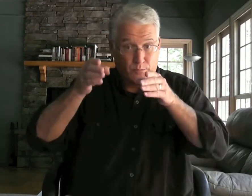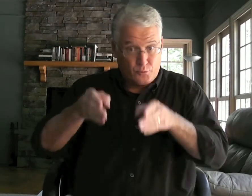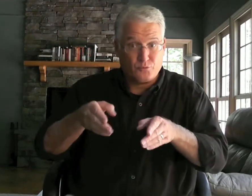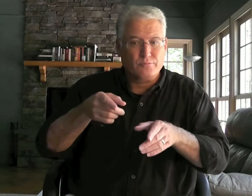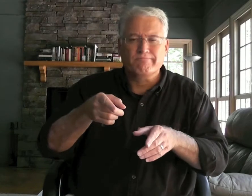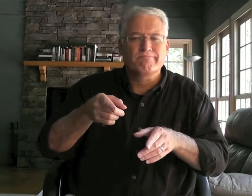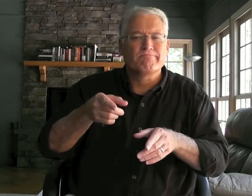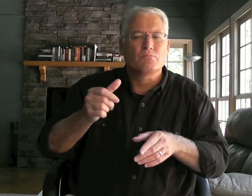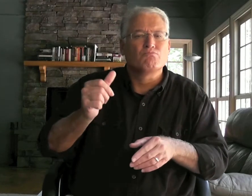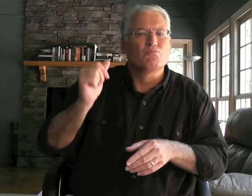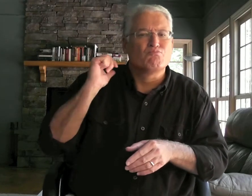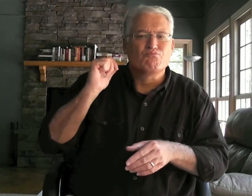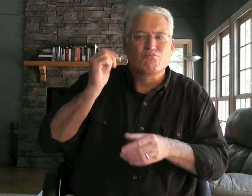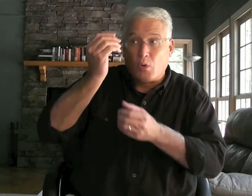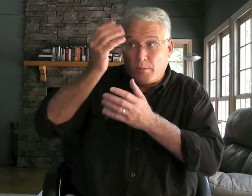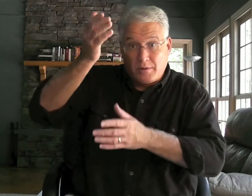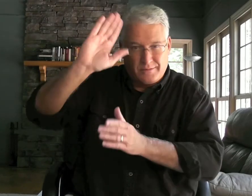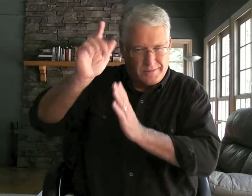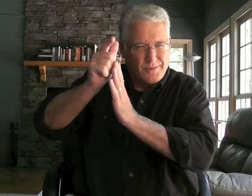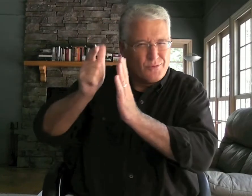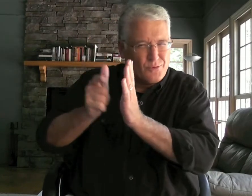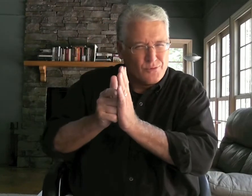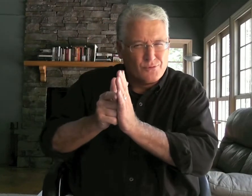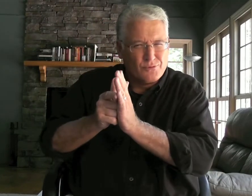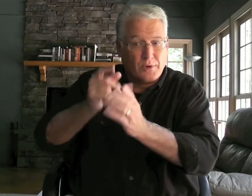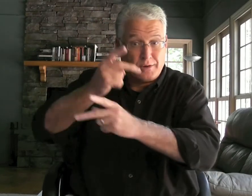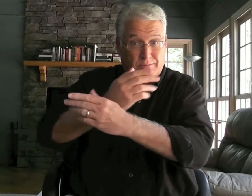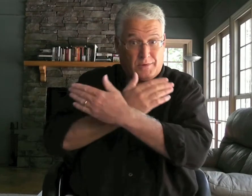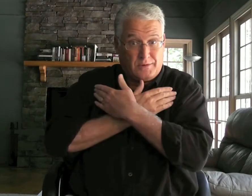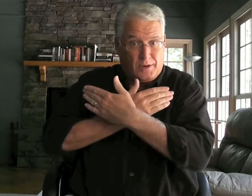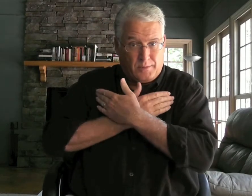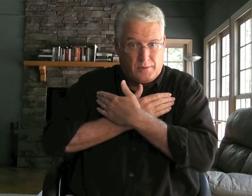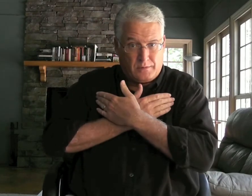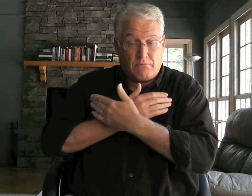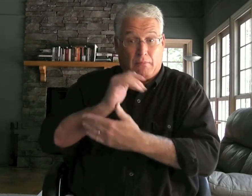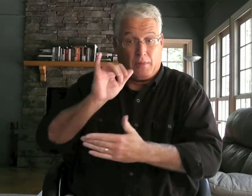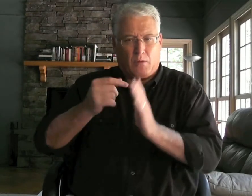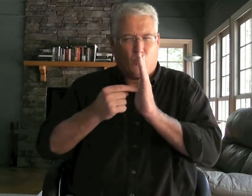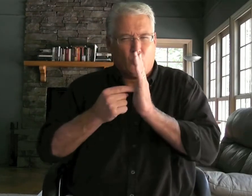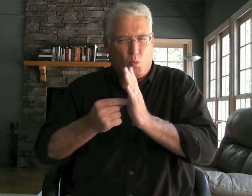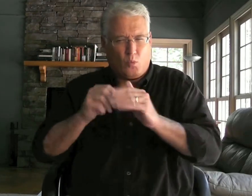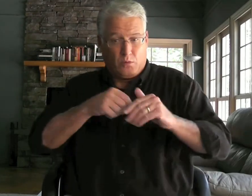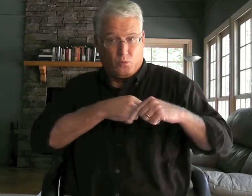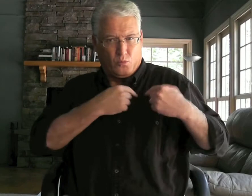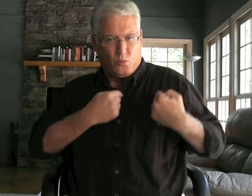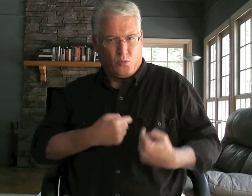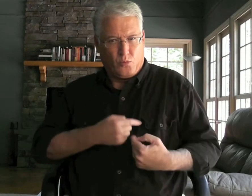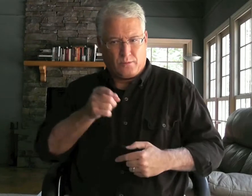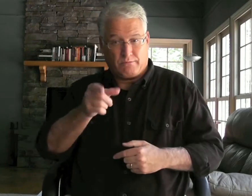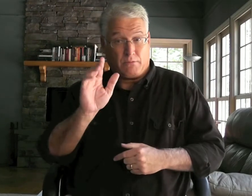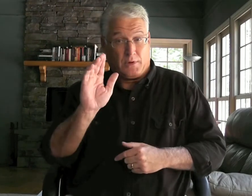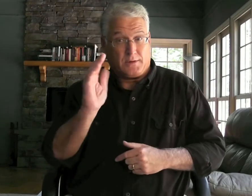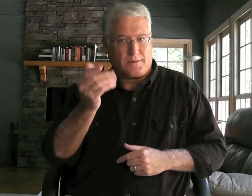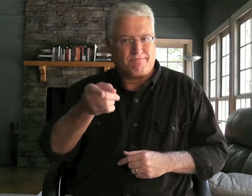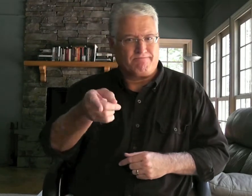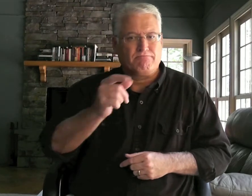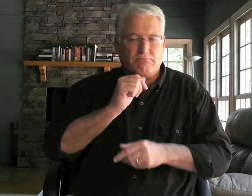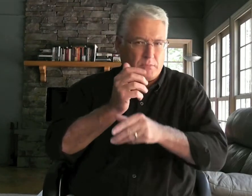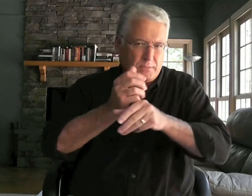that. If a person refuses to obey the law and keep the Sabbath, now, this does show that his